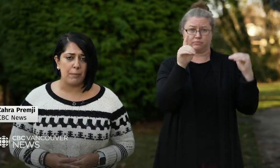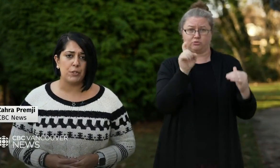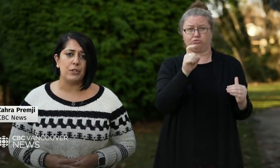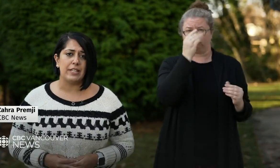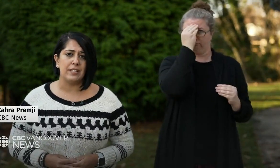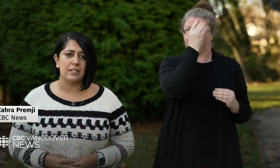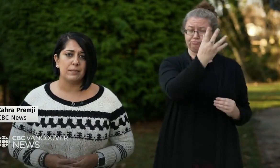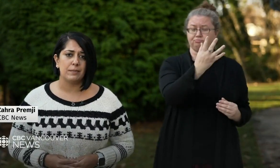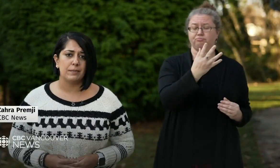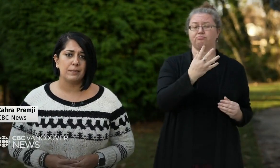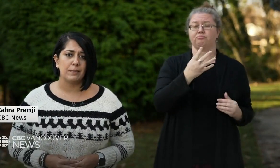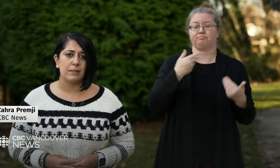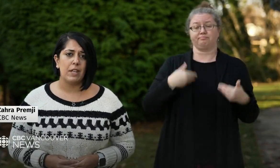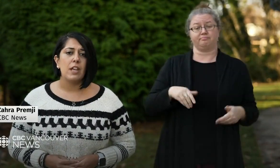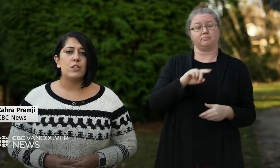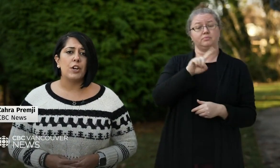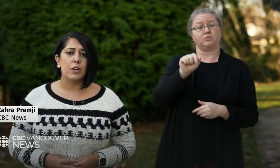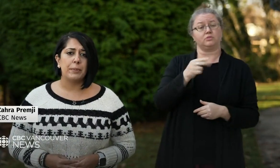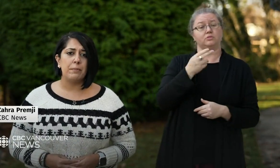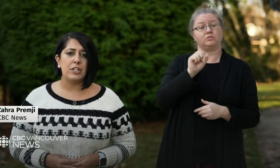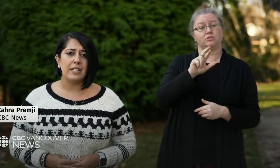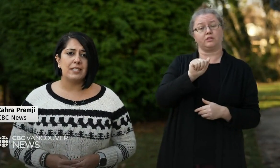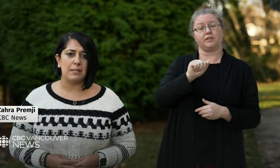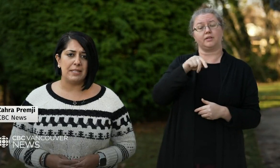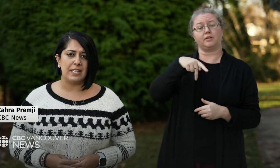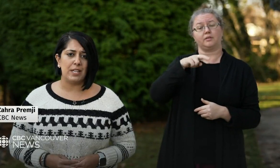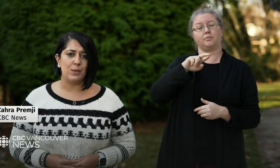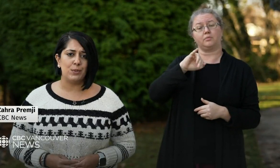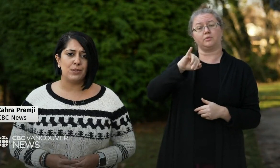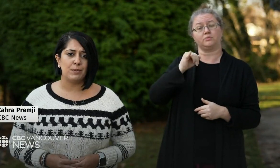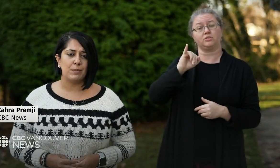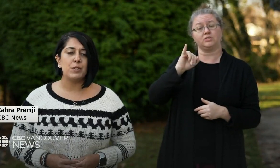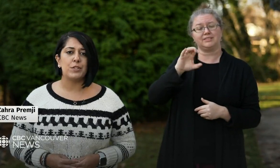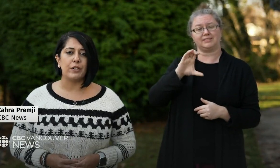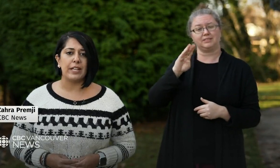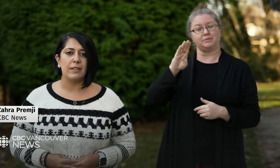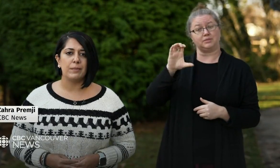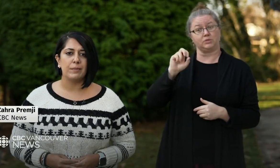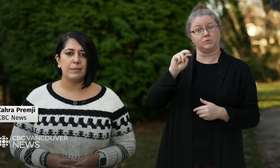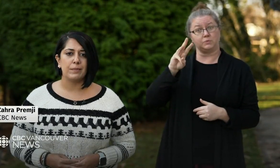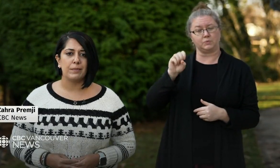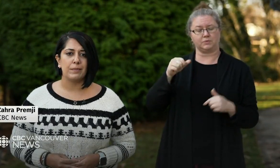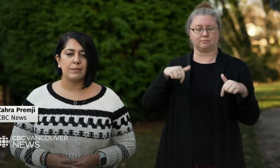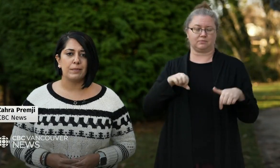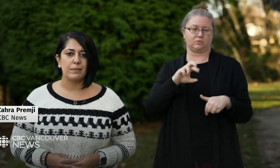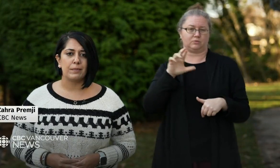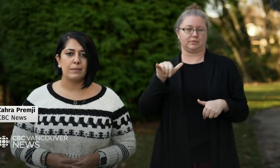same opportunities Zahra Premji CBC News Surrey